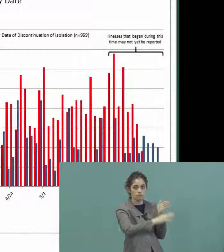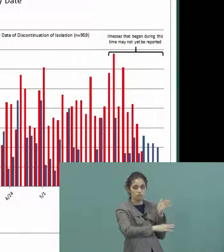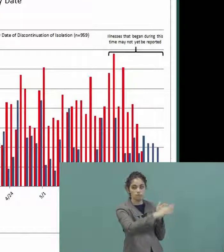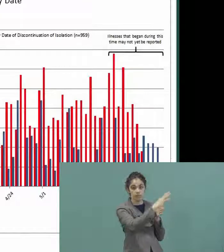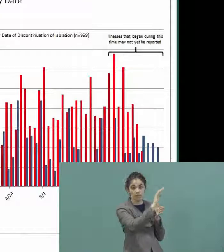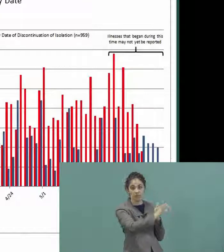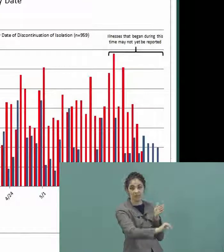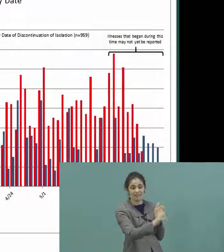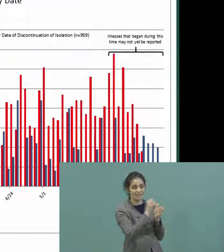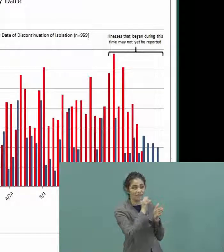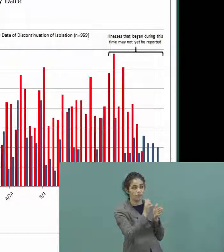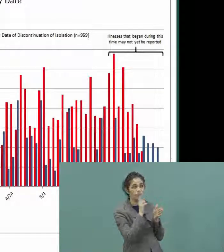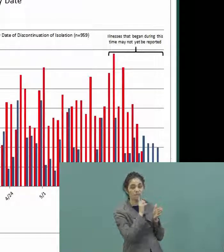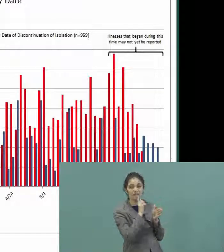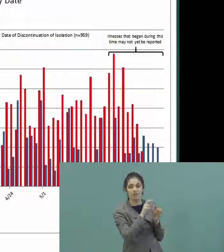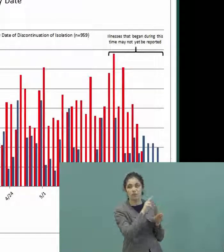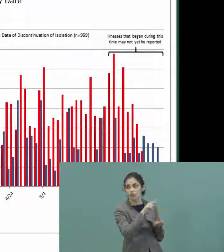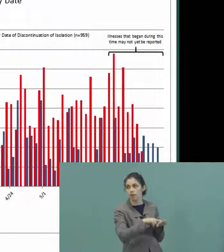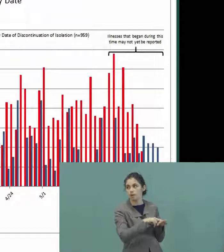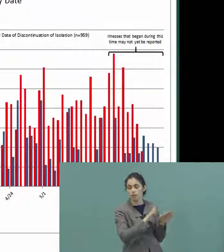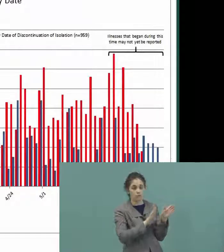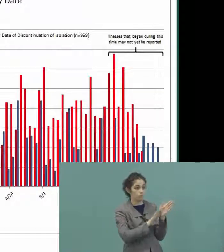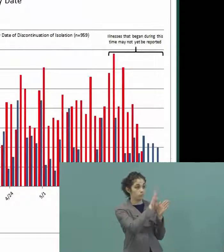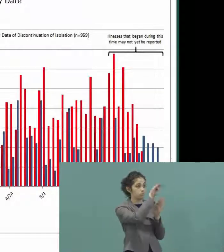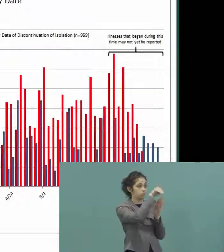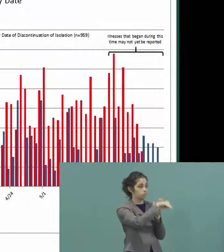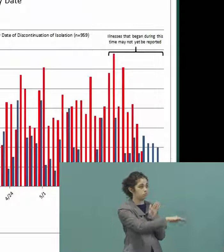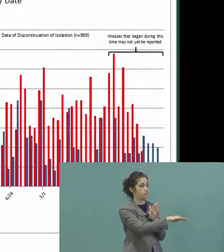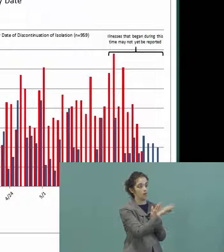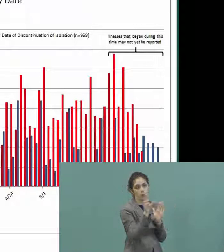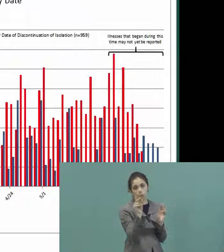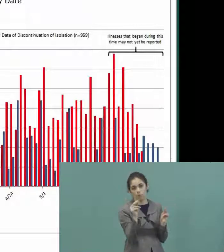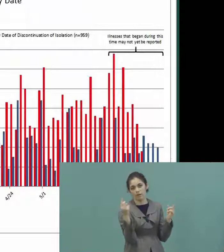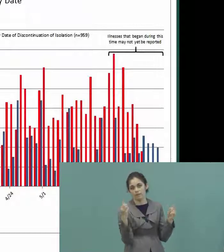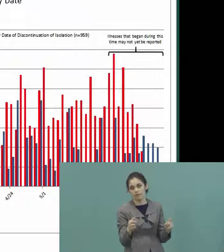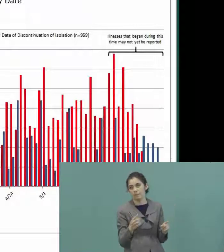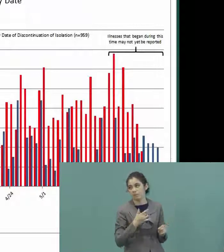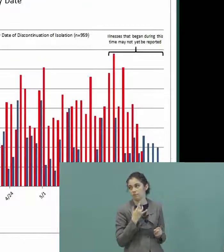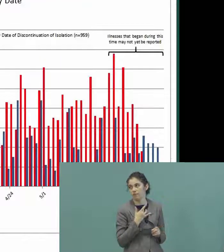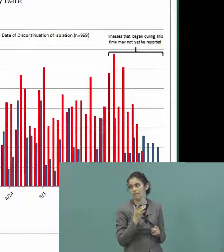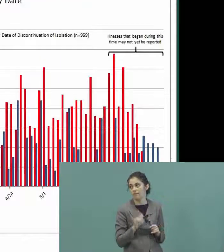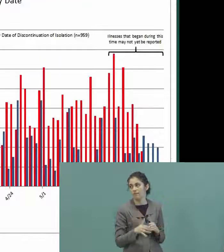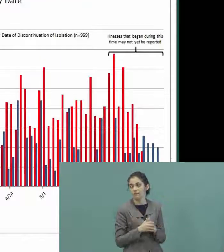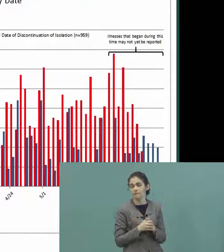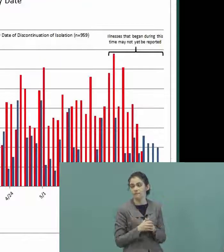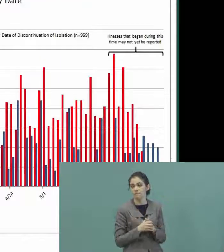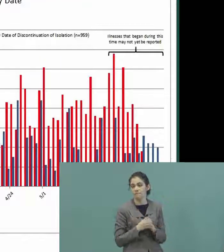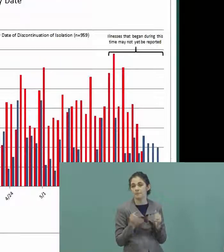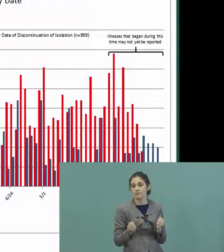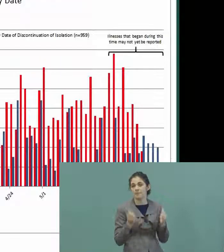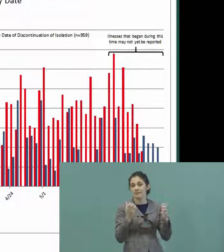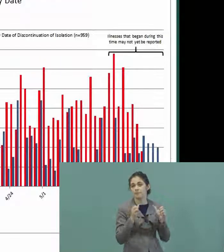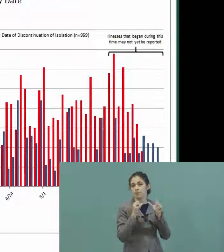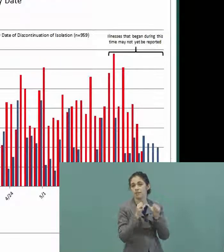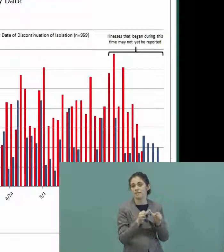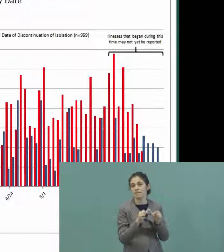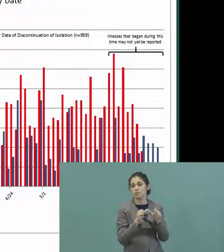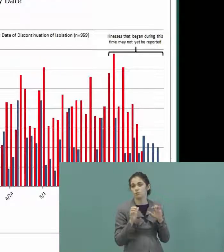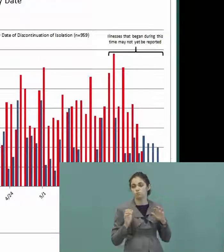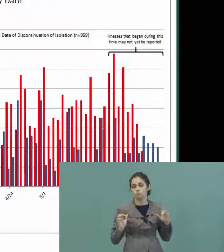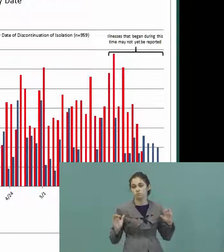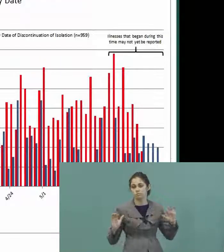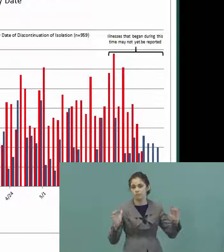and it's not that classic one hump curve. And what we think is that we have a lot of ongoing